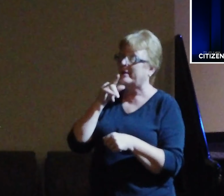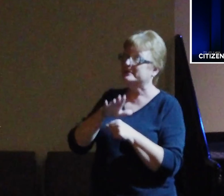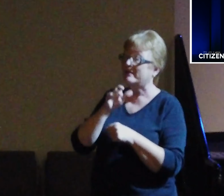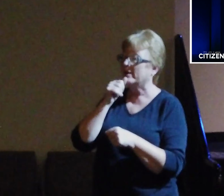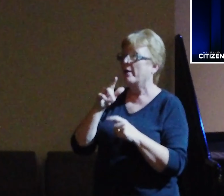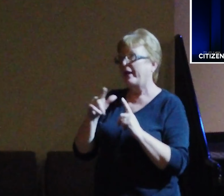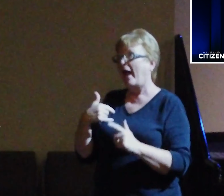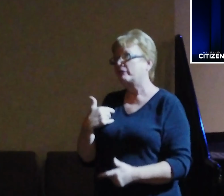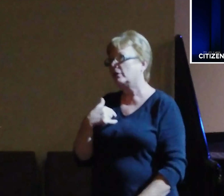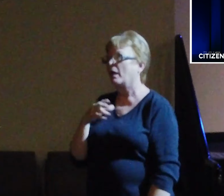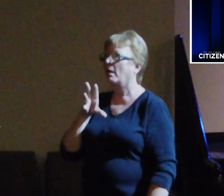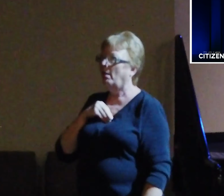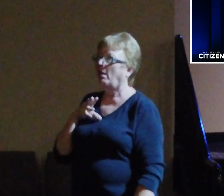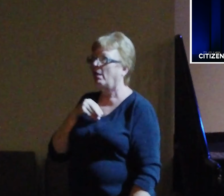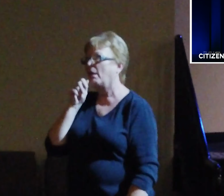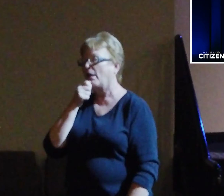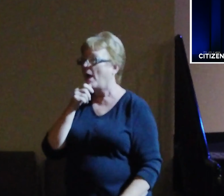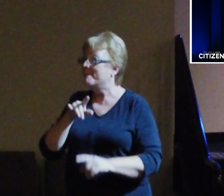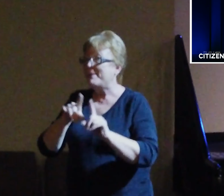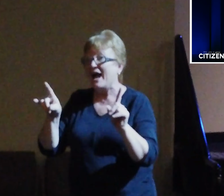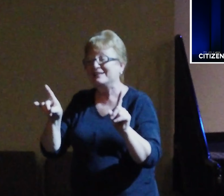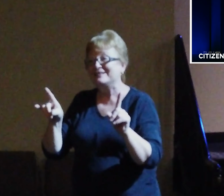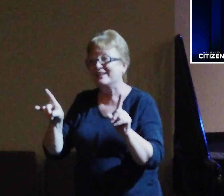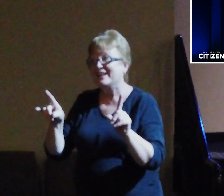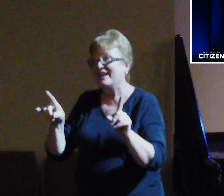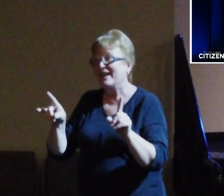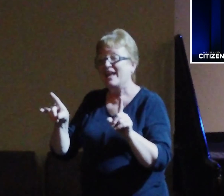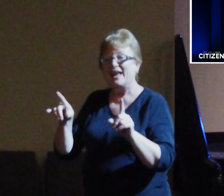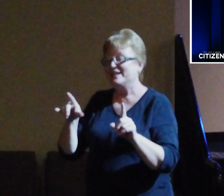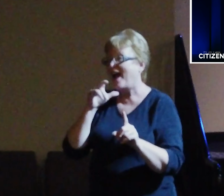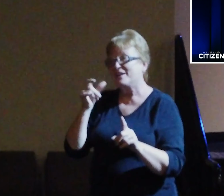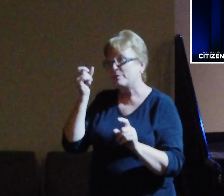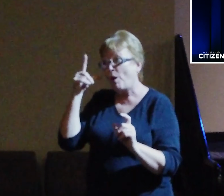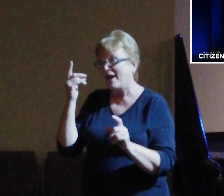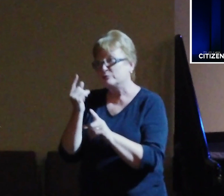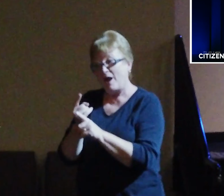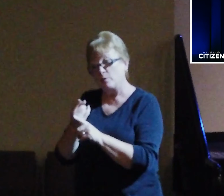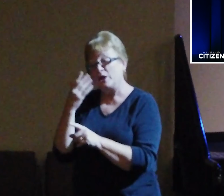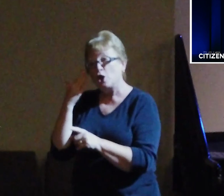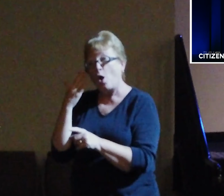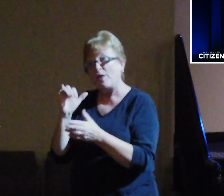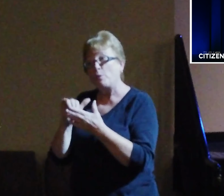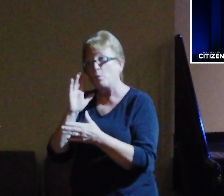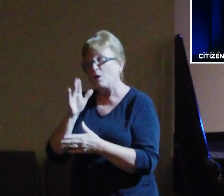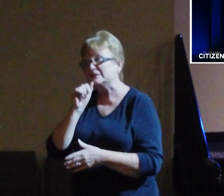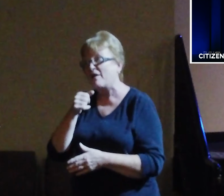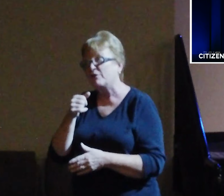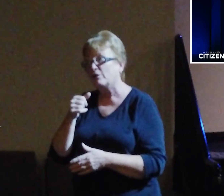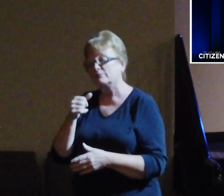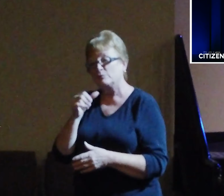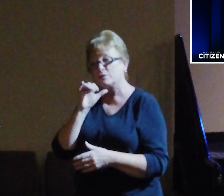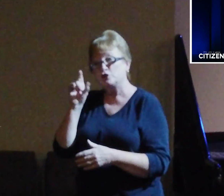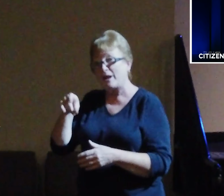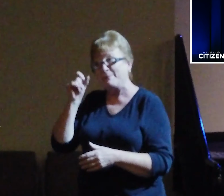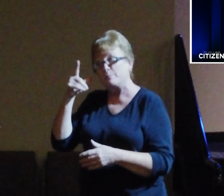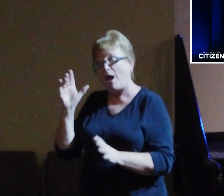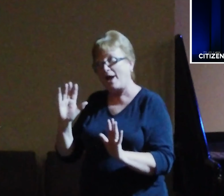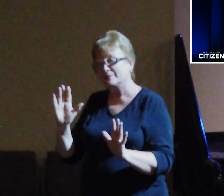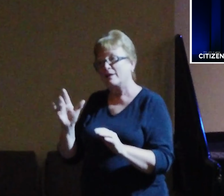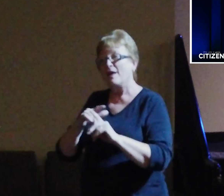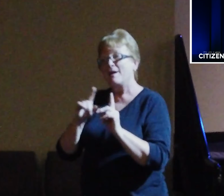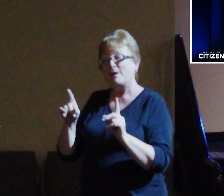It certainly is something that we're promised, and that shouldn't take us by surprise, as it says in 1 Peter 4, 12. Beloved,